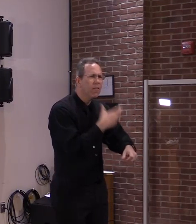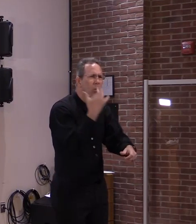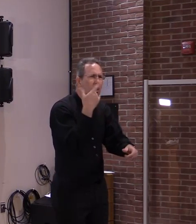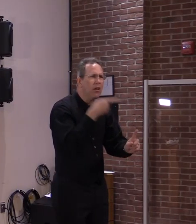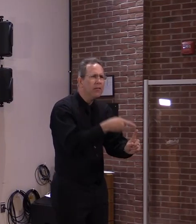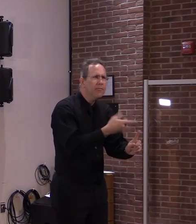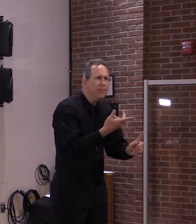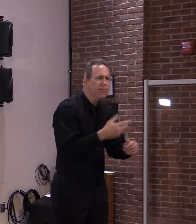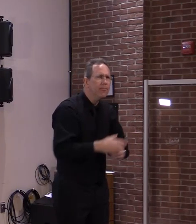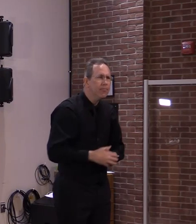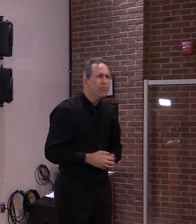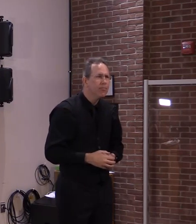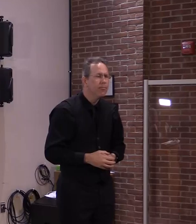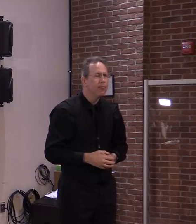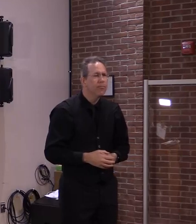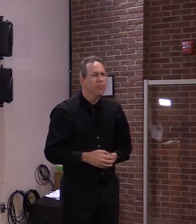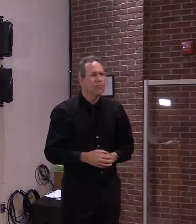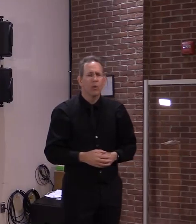Thank you very much.